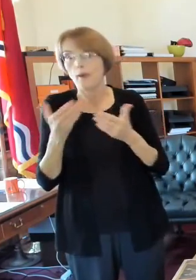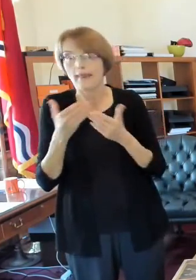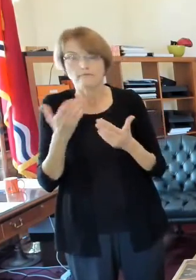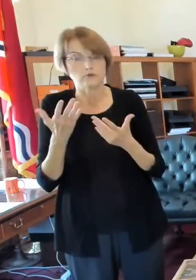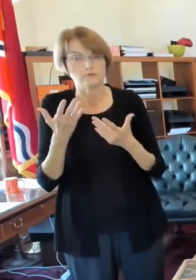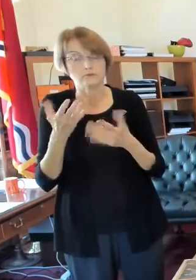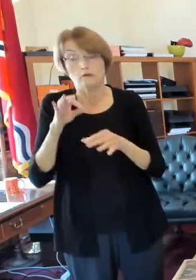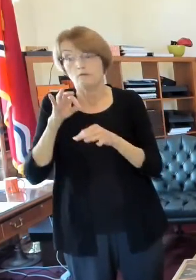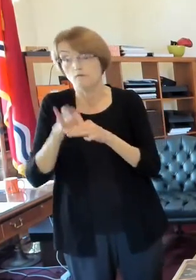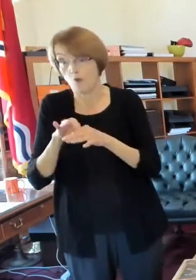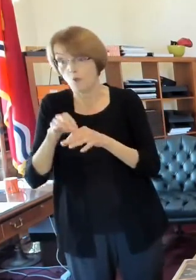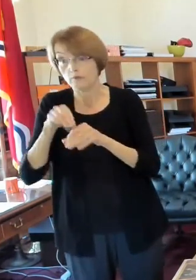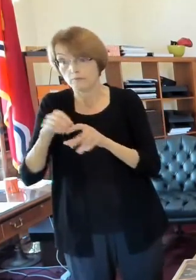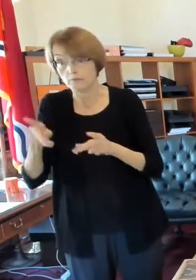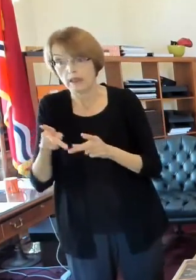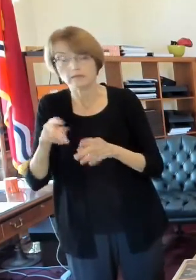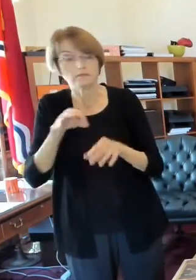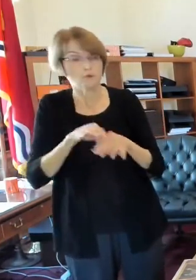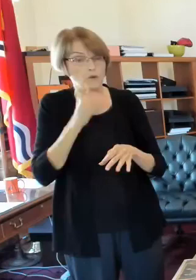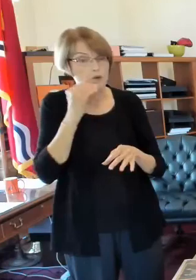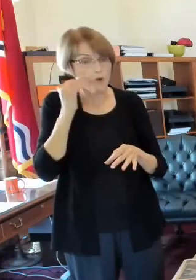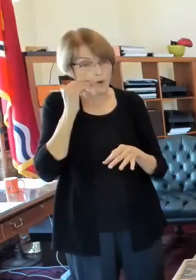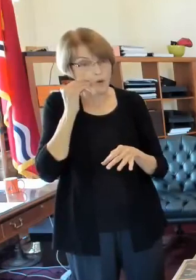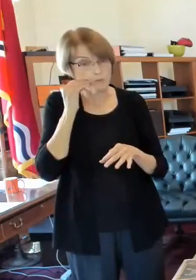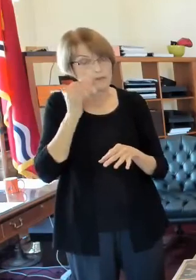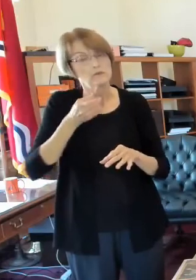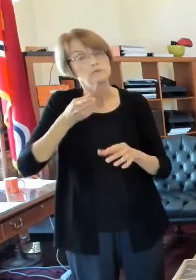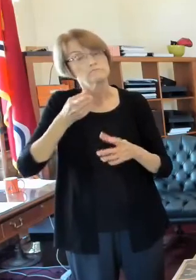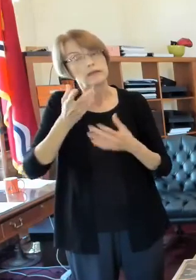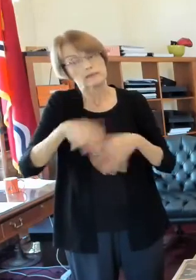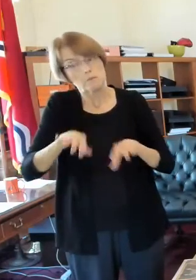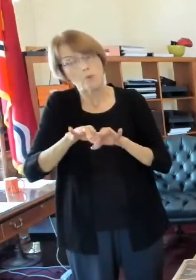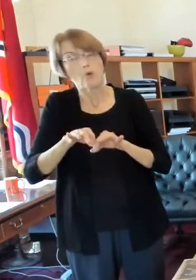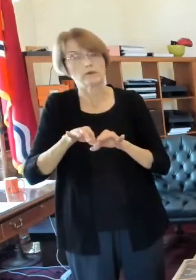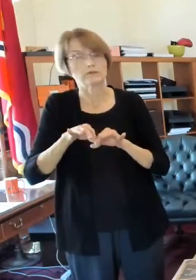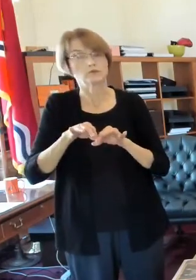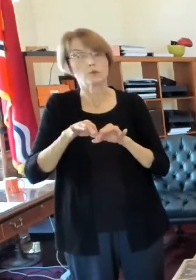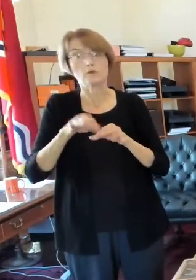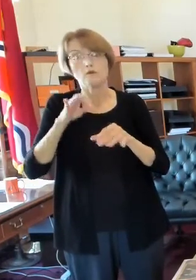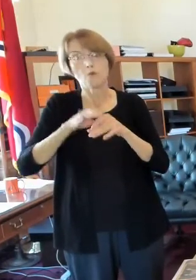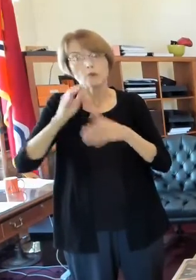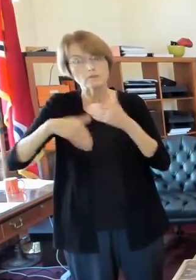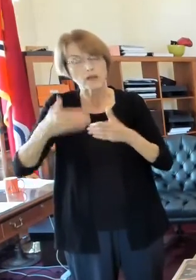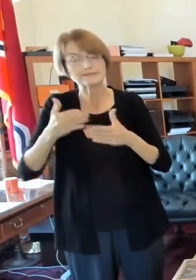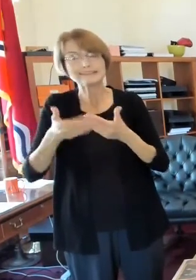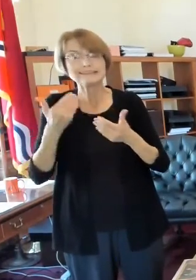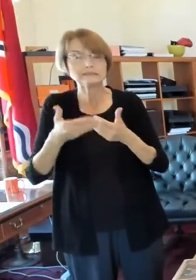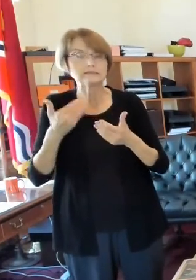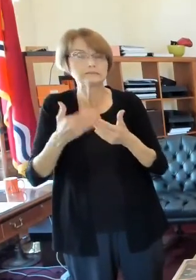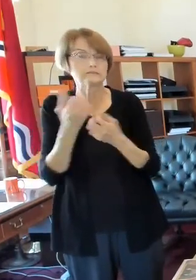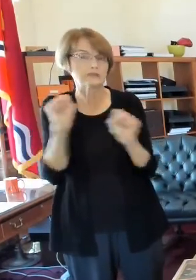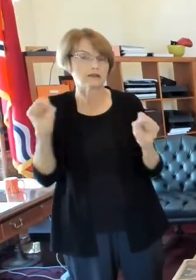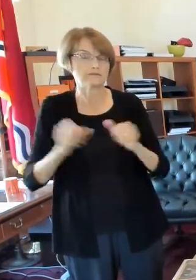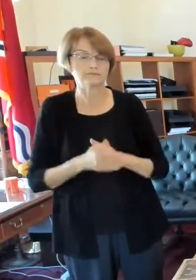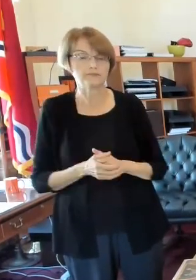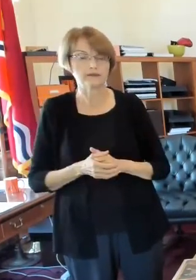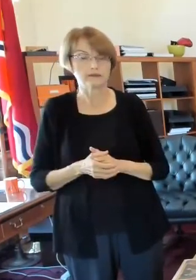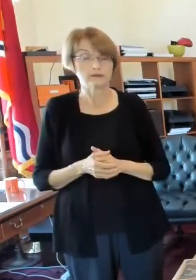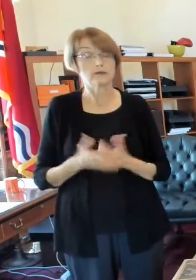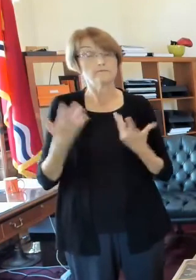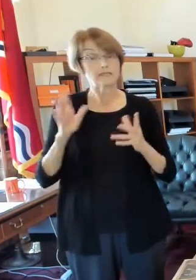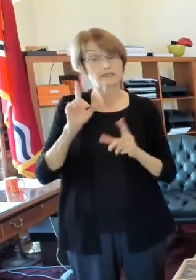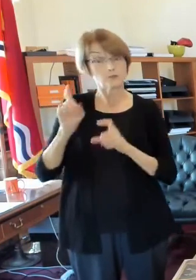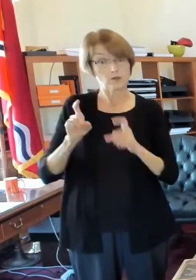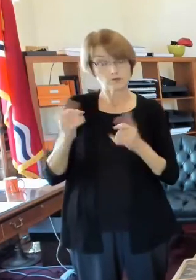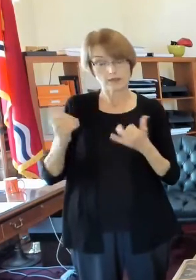and easy for people to use. So those were my 3 topics. Do we have any questions? A couple questions on all